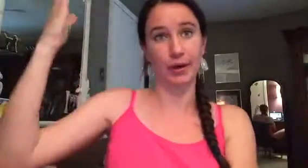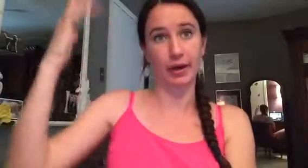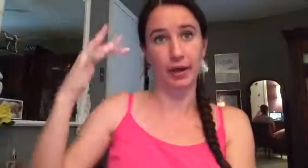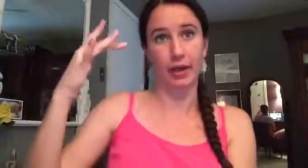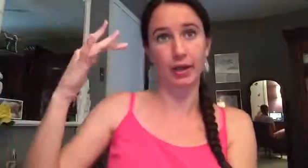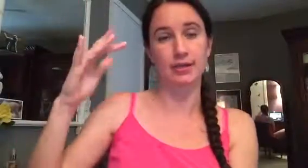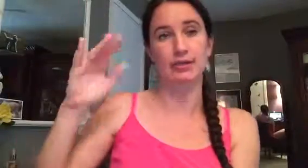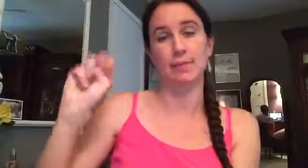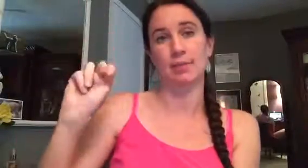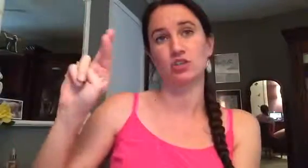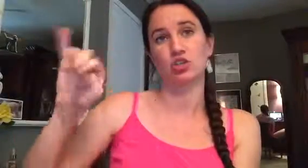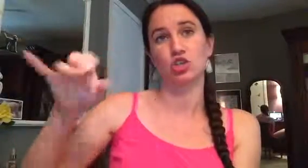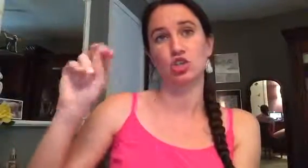do all the work himself.